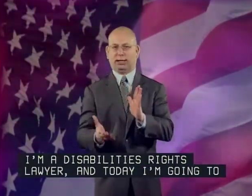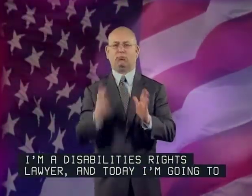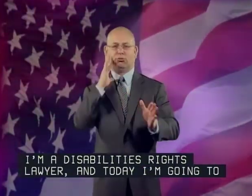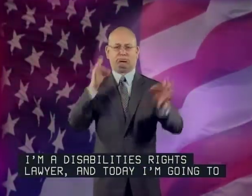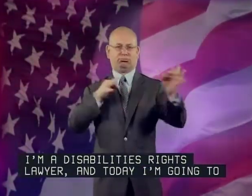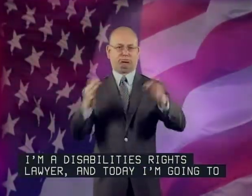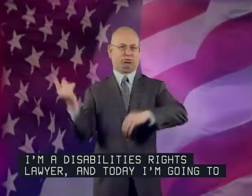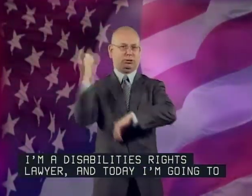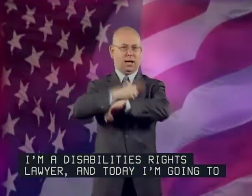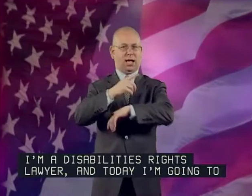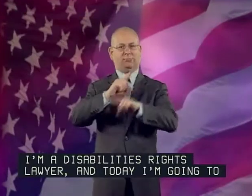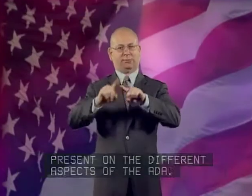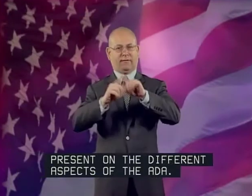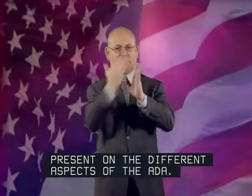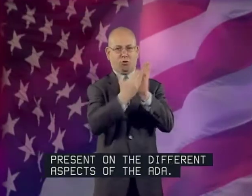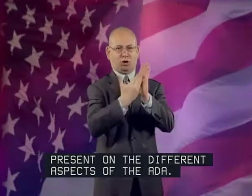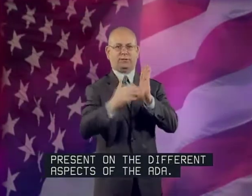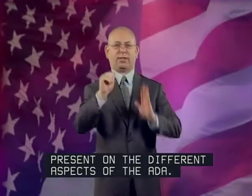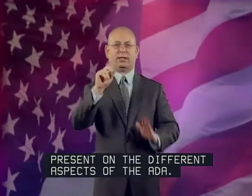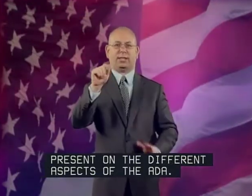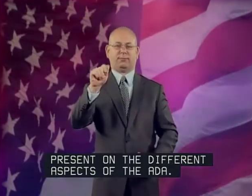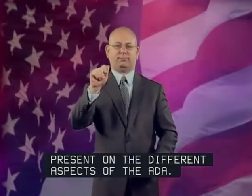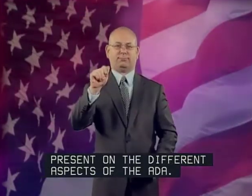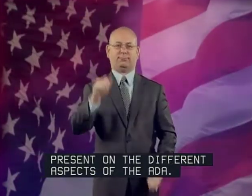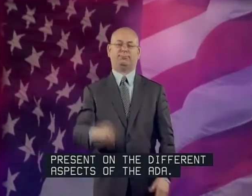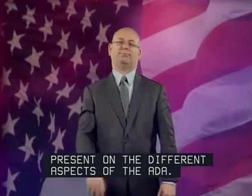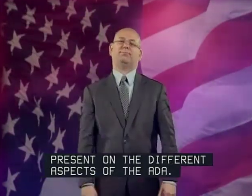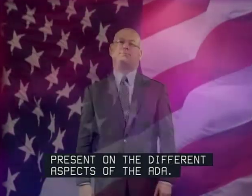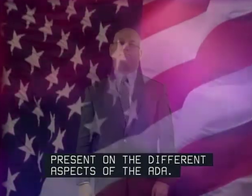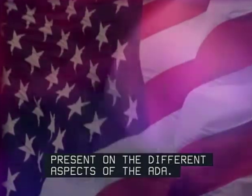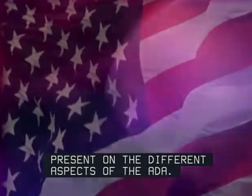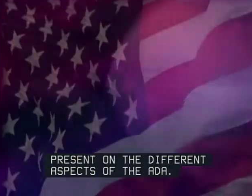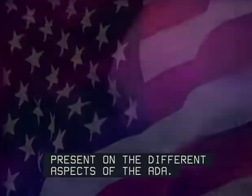rights lawyer, and today I'm going to present on the different aspects of the ADA.